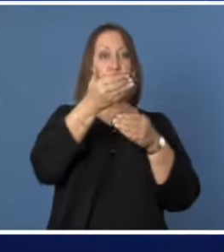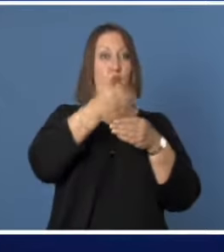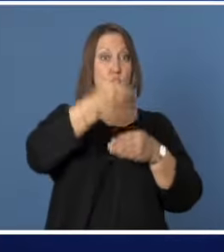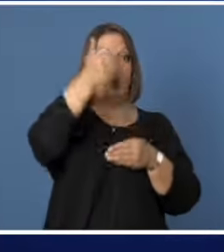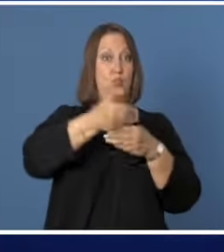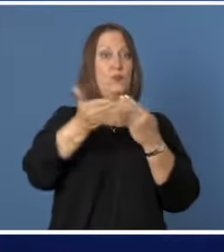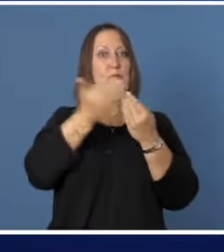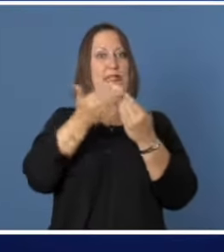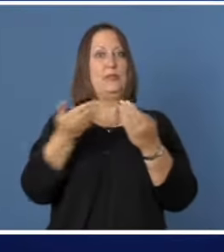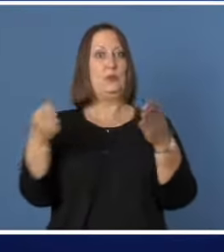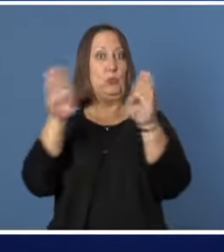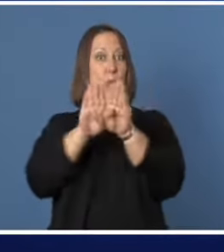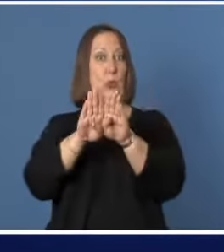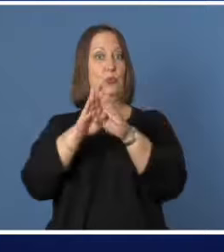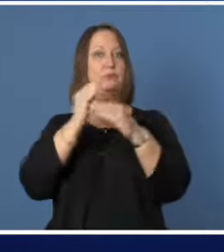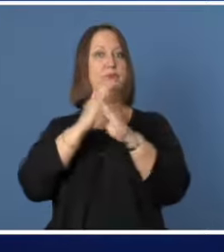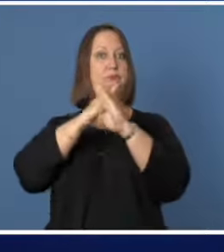level.